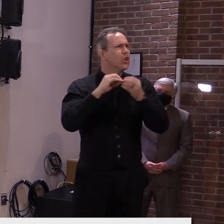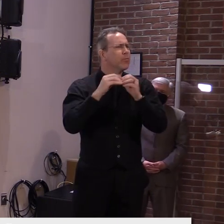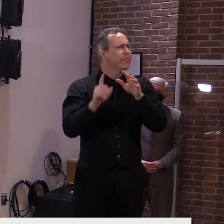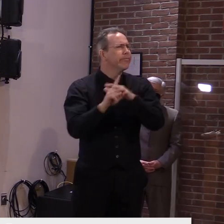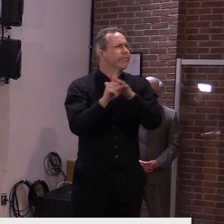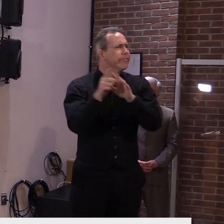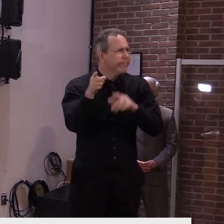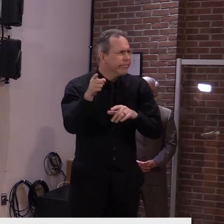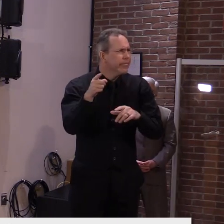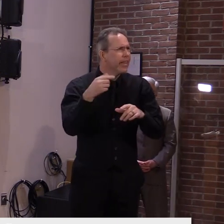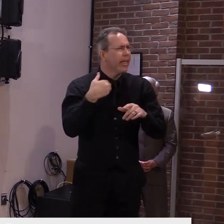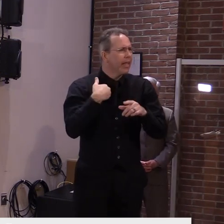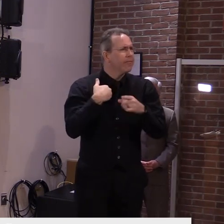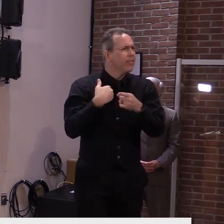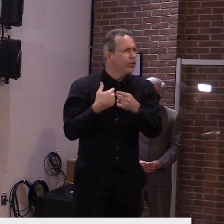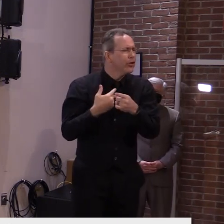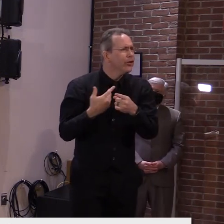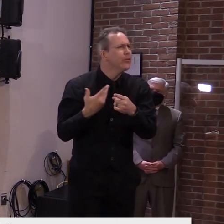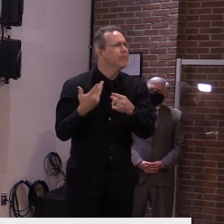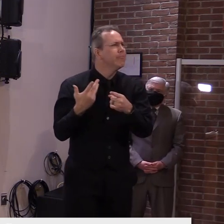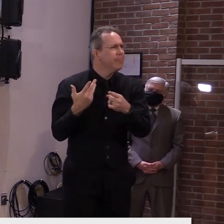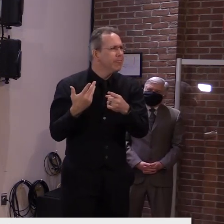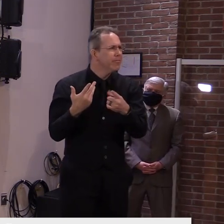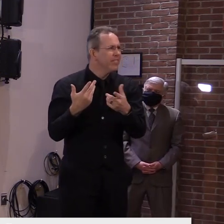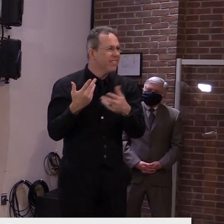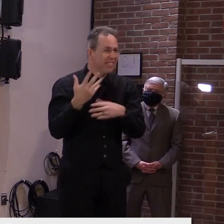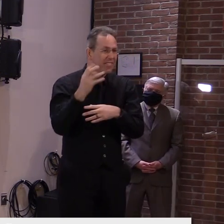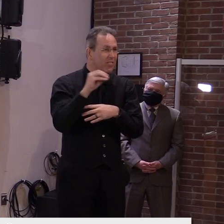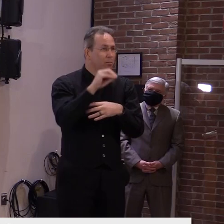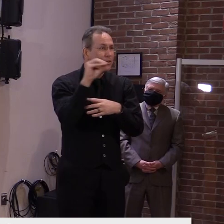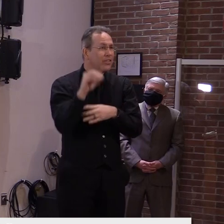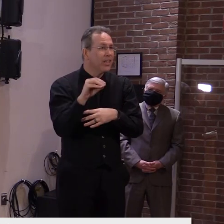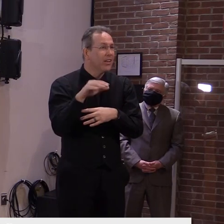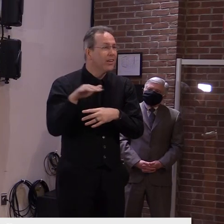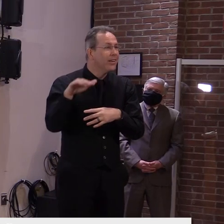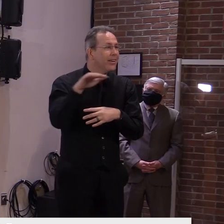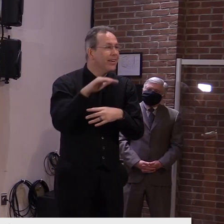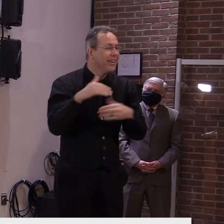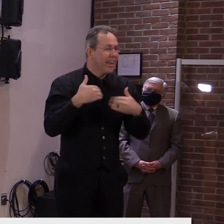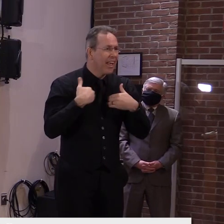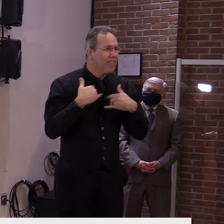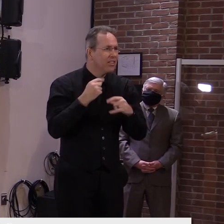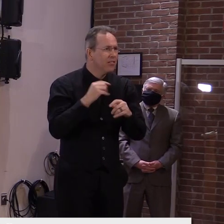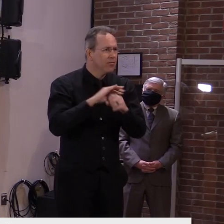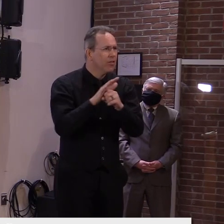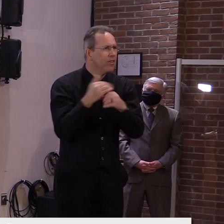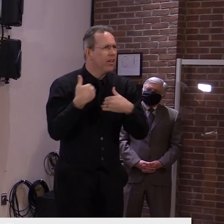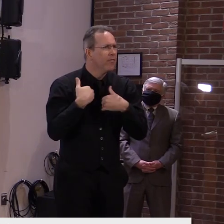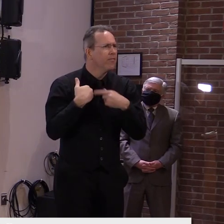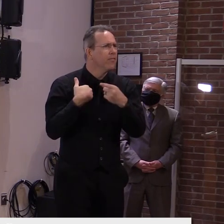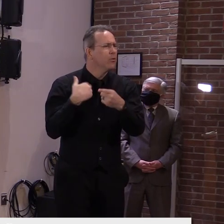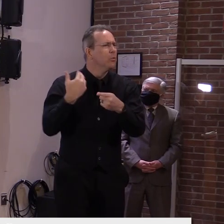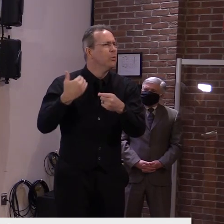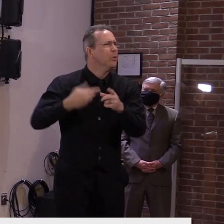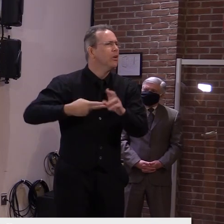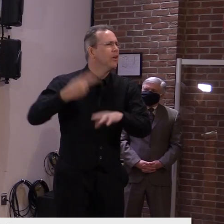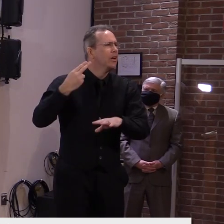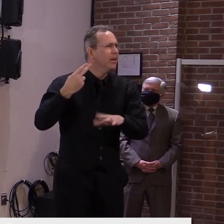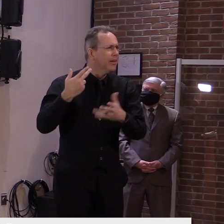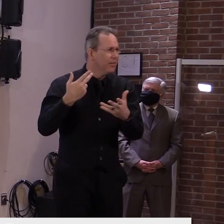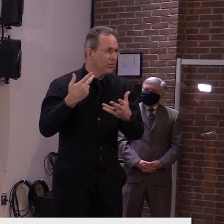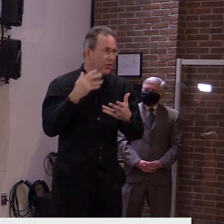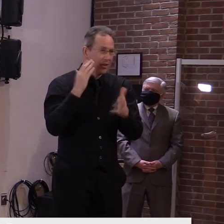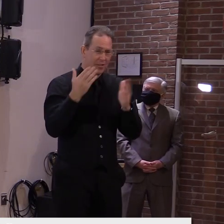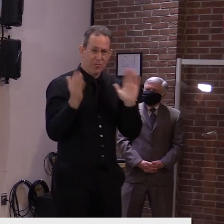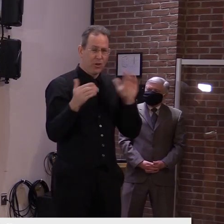when we heard 20% positivity rate. So if it is 3%, that's still very, very low